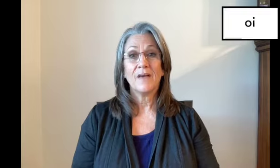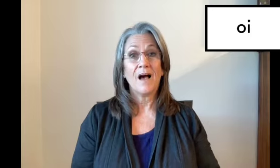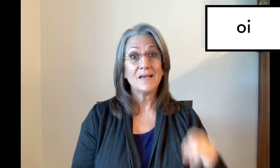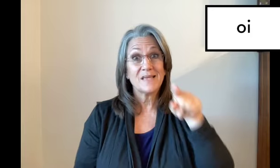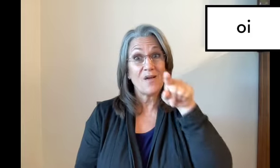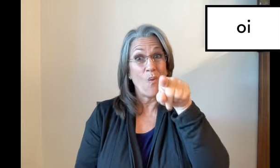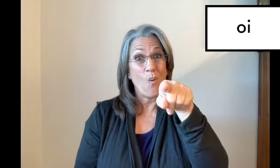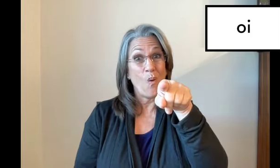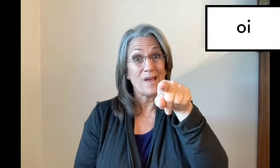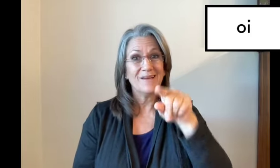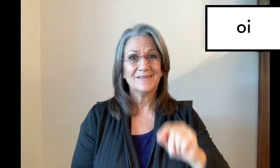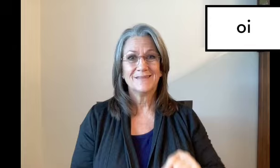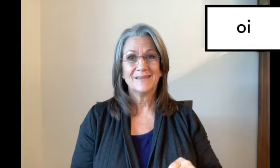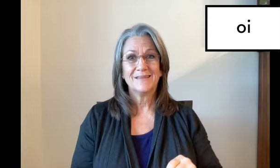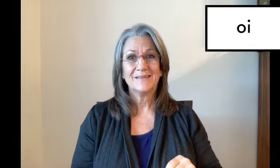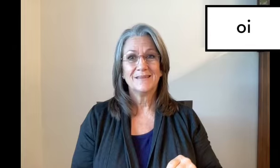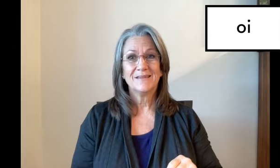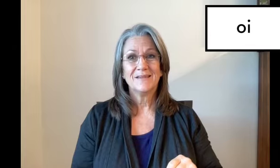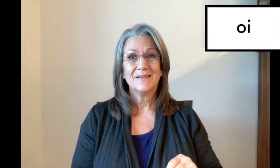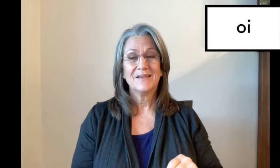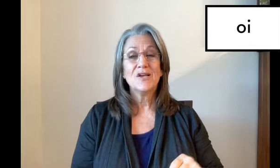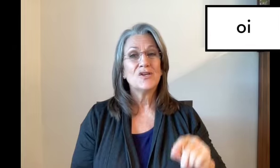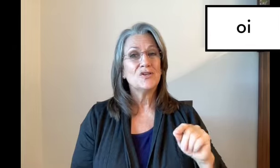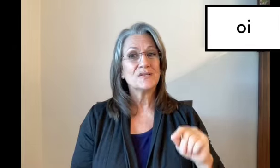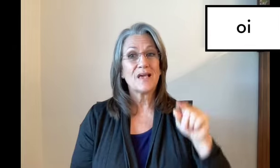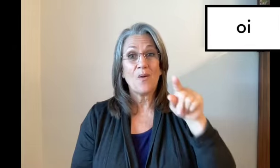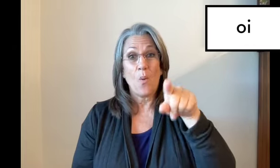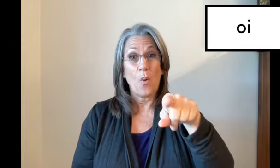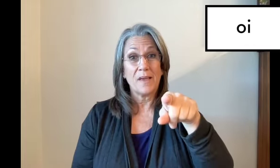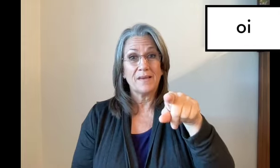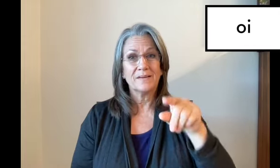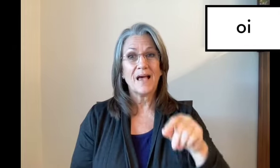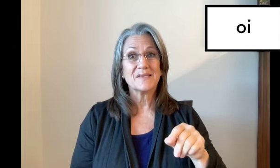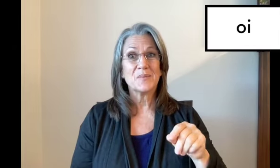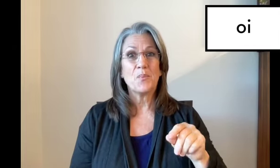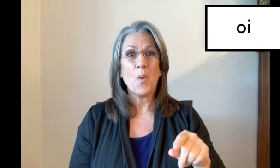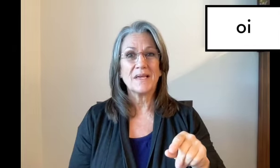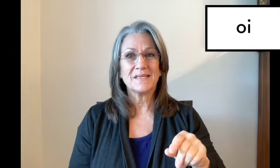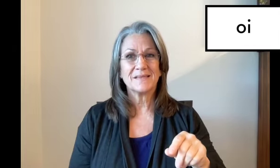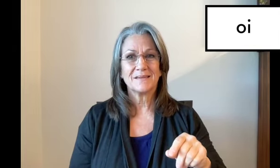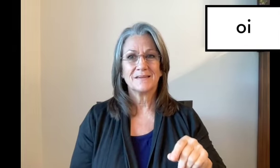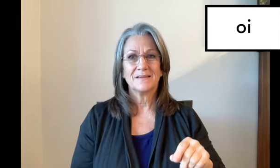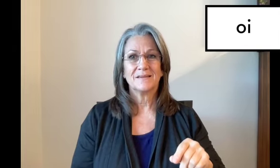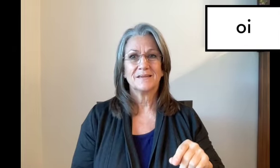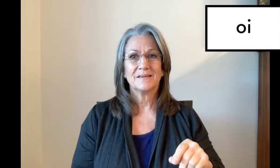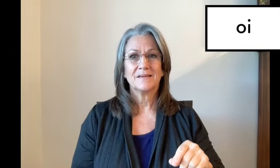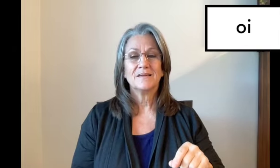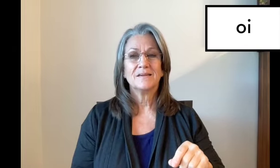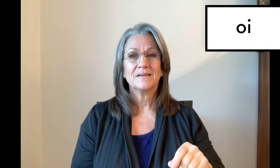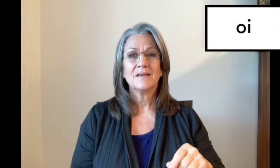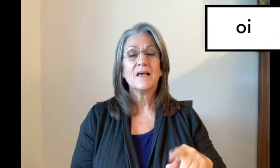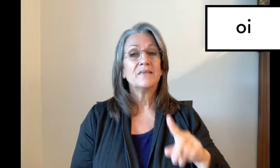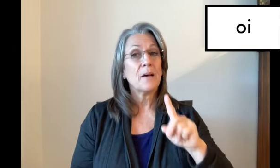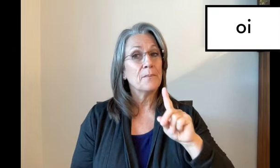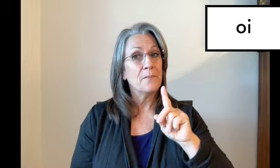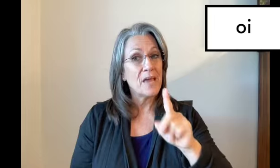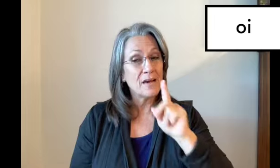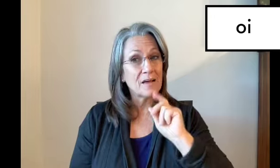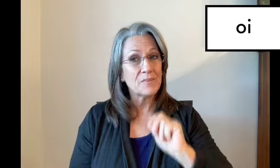I say oi. You say oi as in point. That may not be